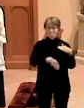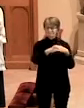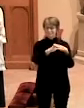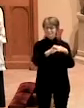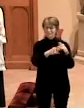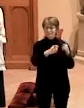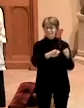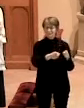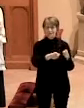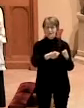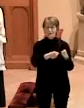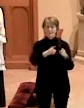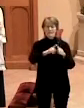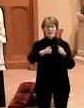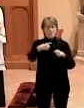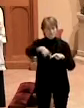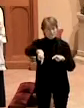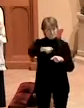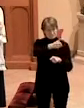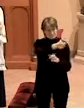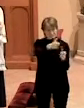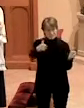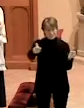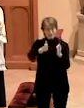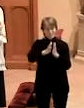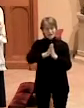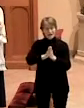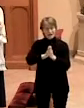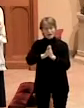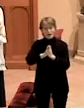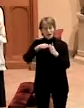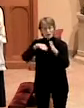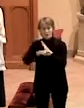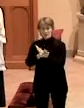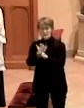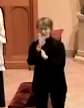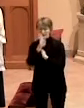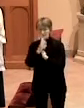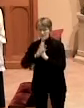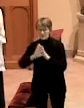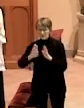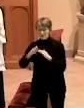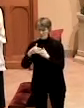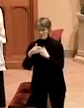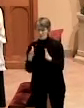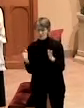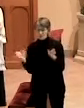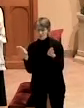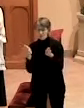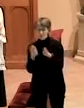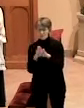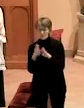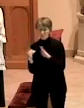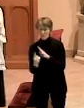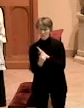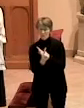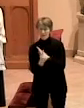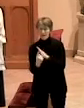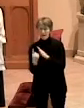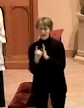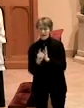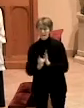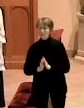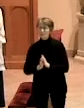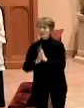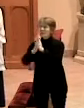reward. But when you pray, go to your inner room, close the door, and pray to